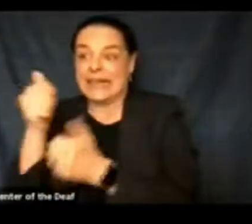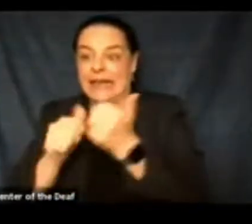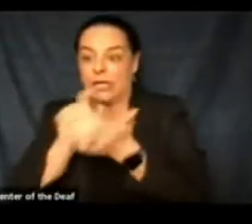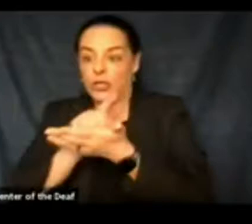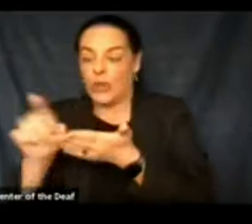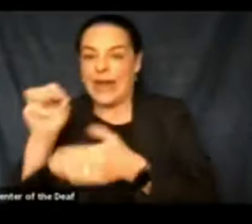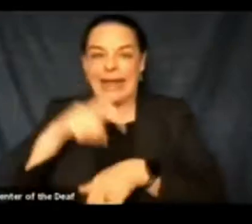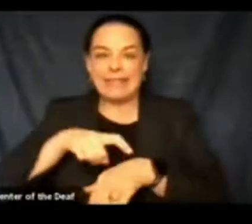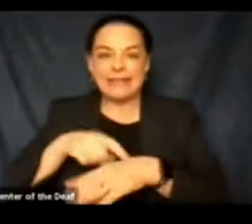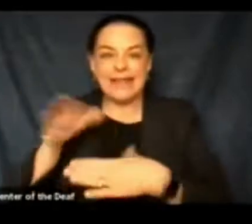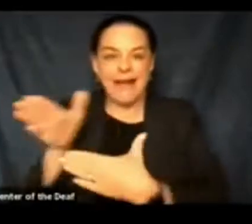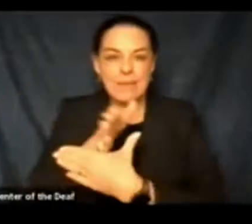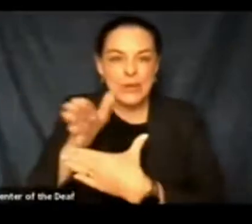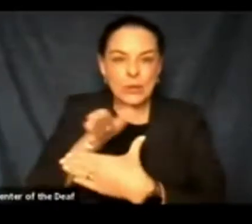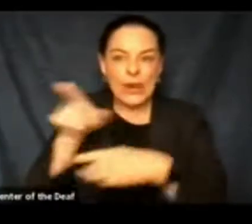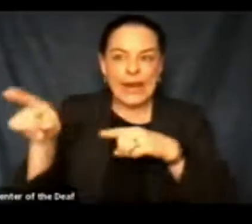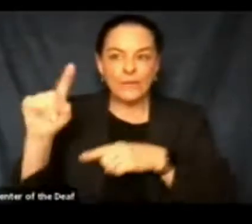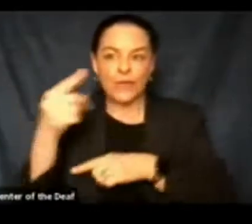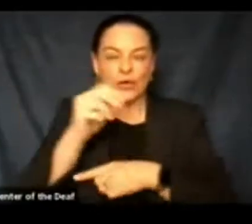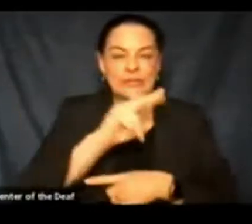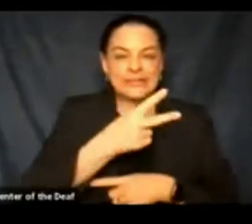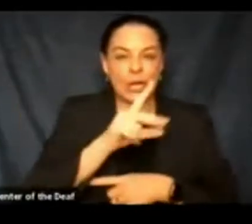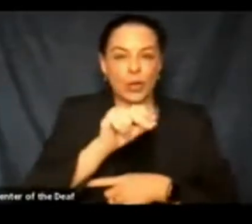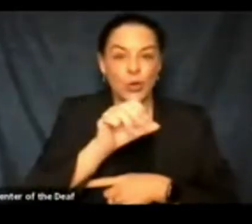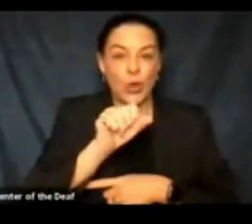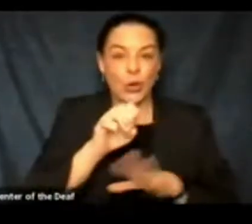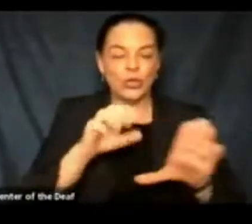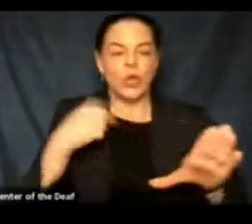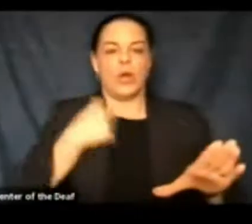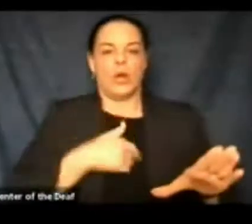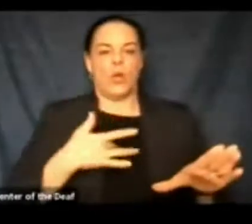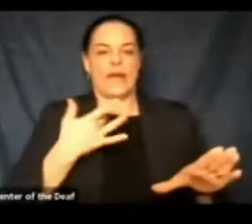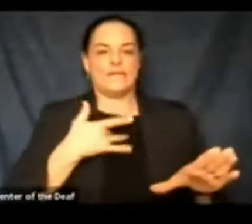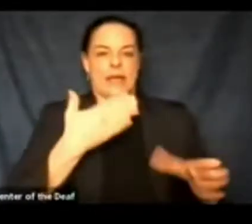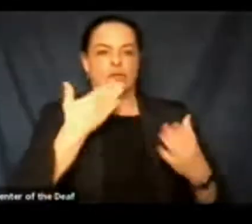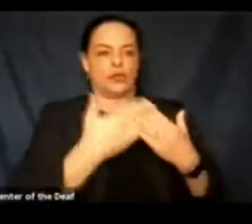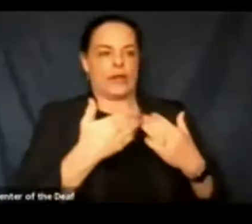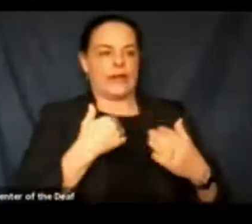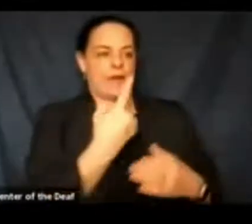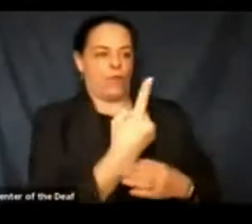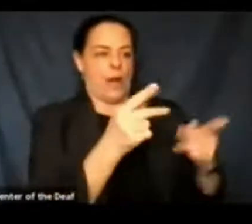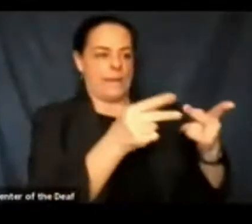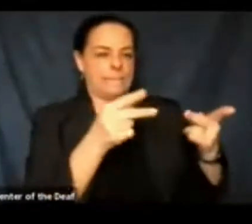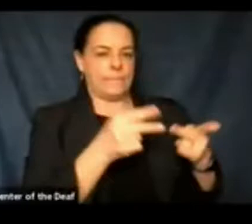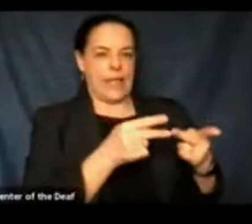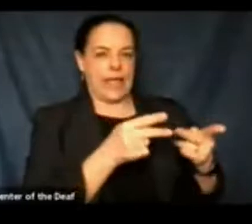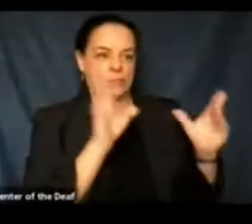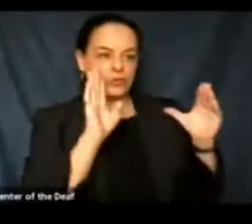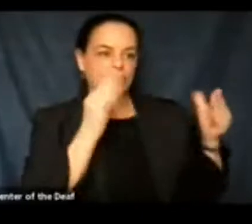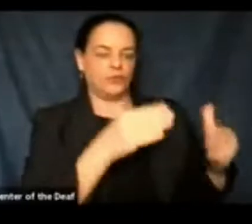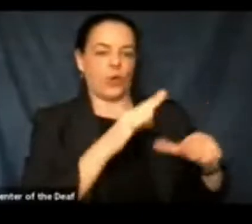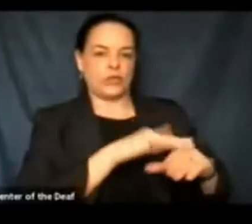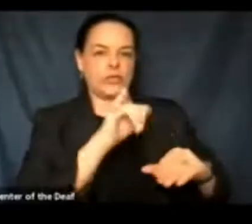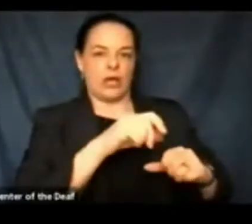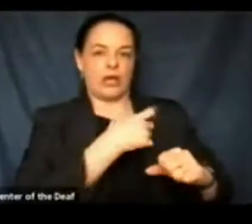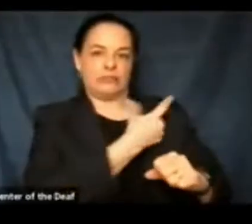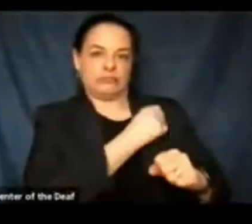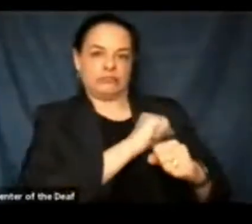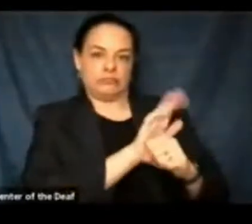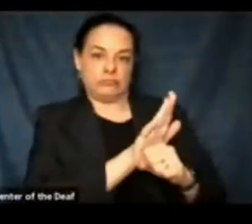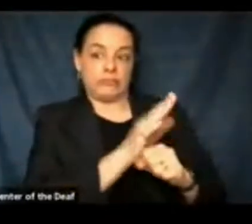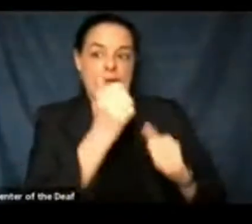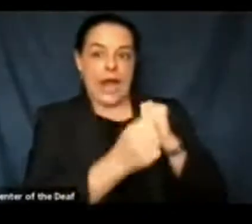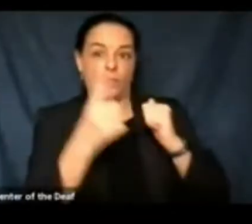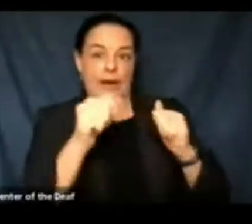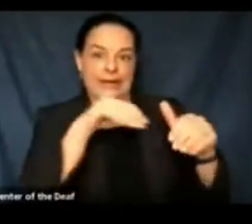those. We feel it's very important to have a dedicated place that is accessible to everyone, that we can use